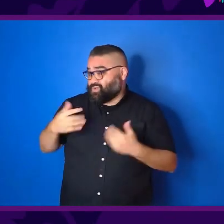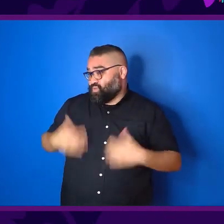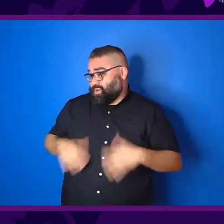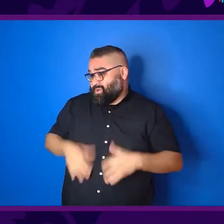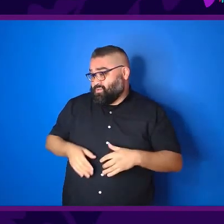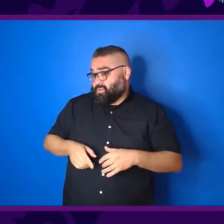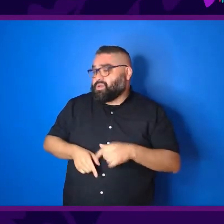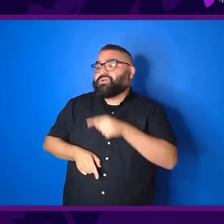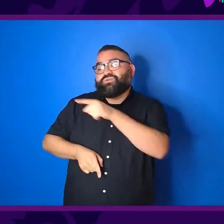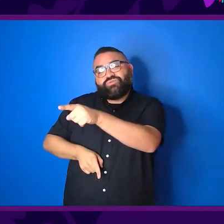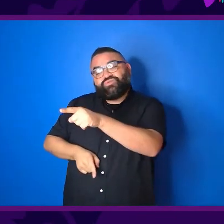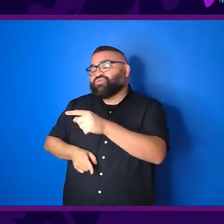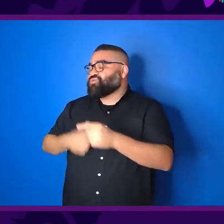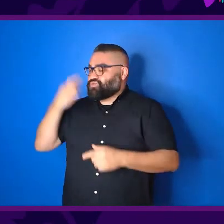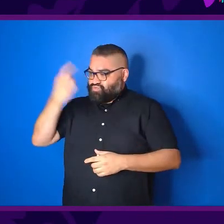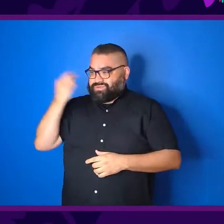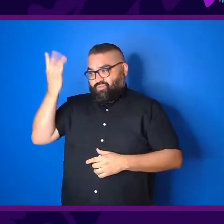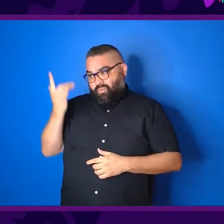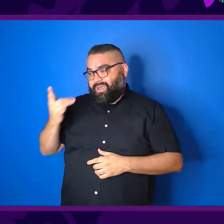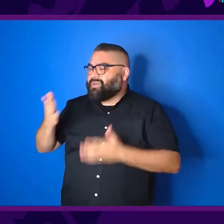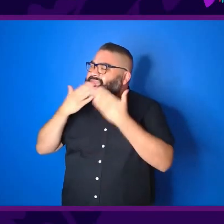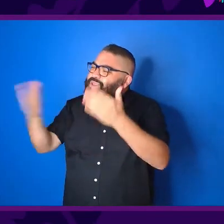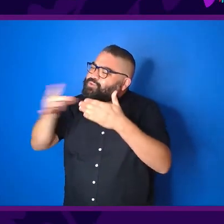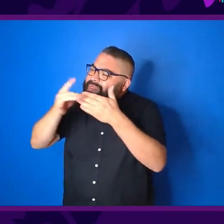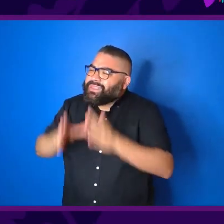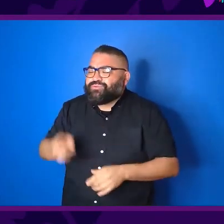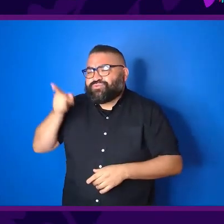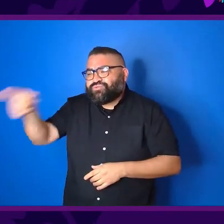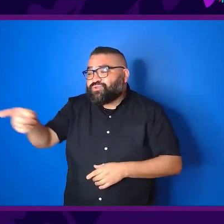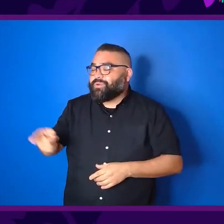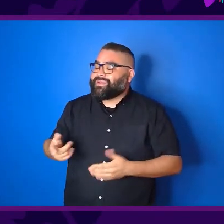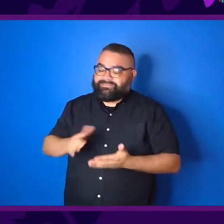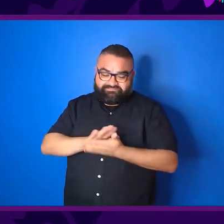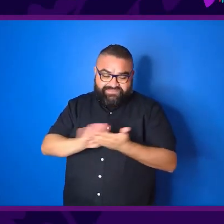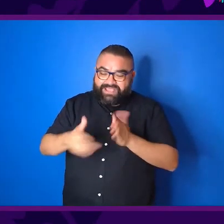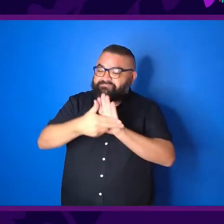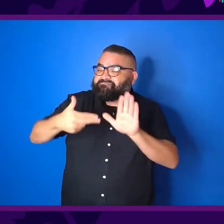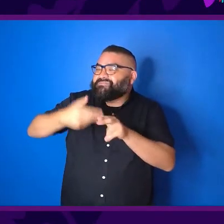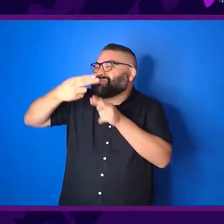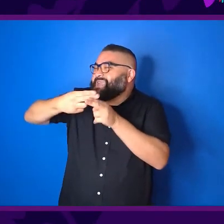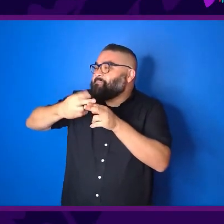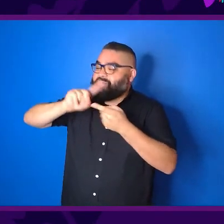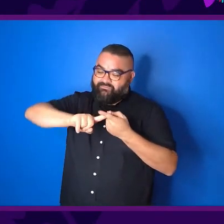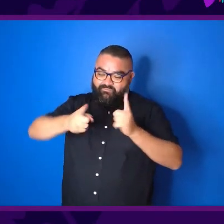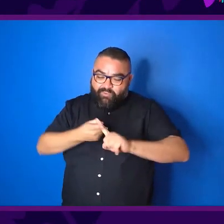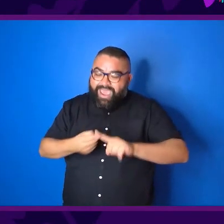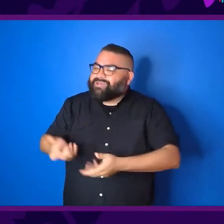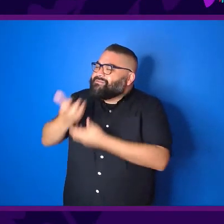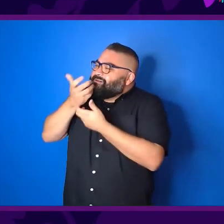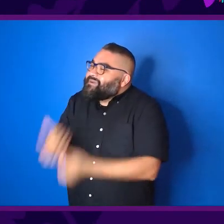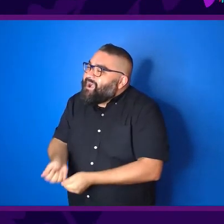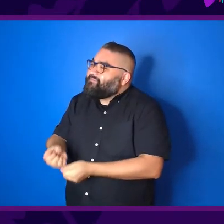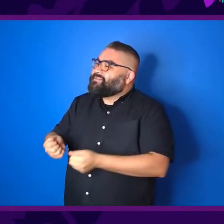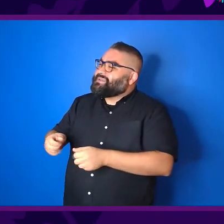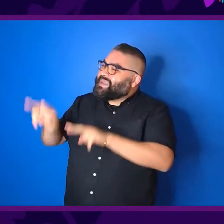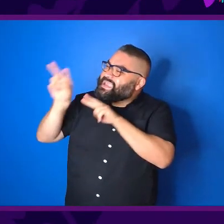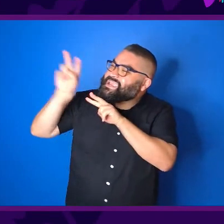for being our leader. And I'm so happy to be able to call you my friend and my confidant and my hero and